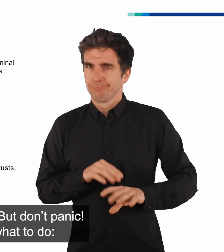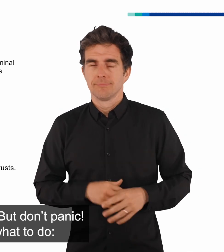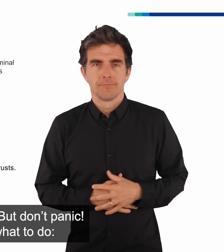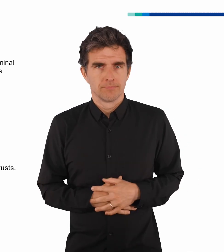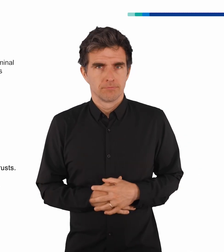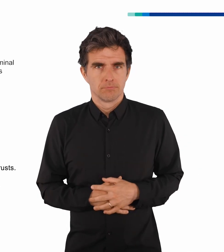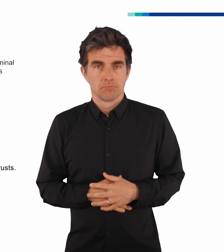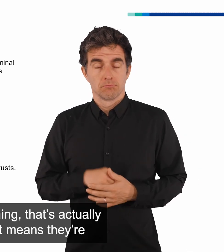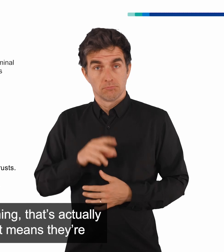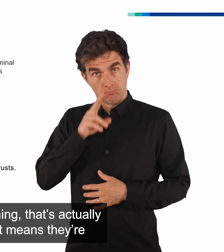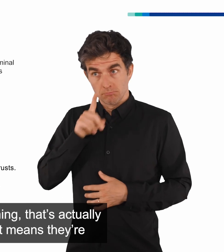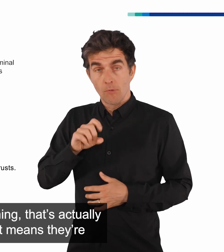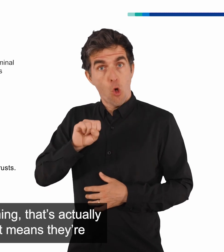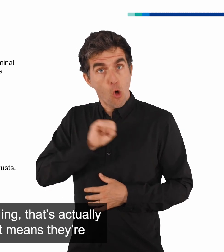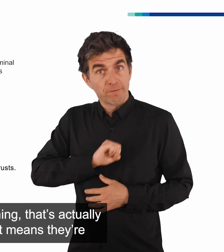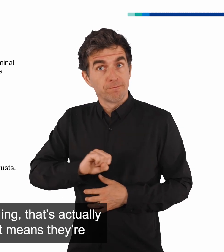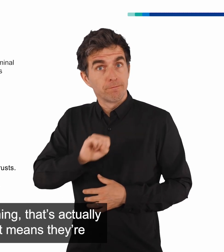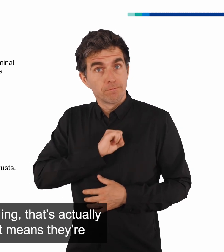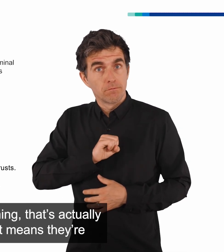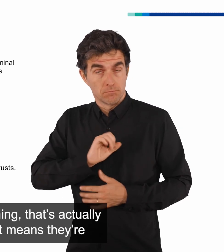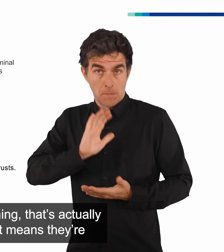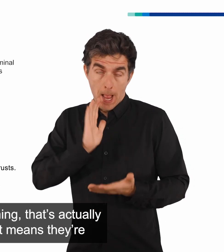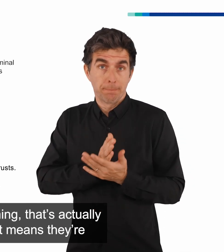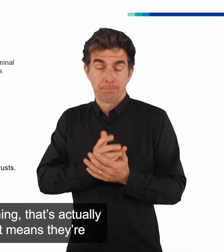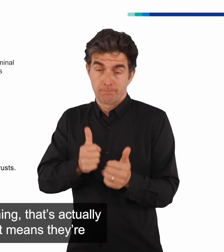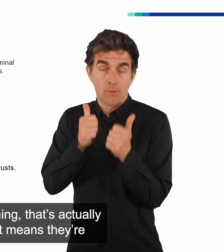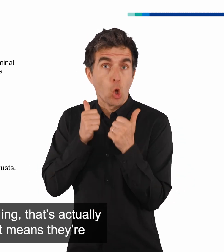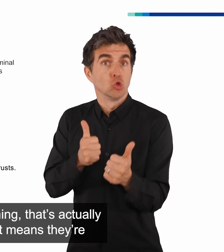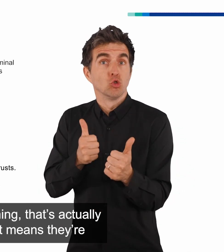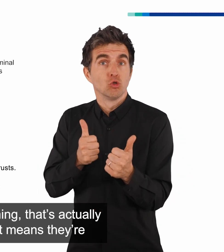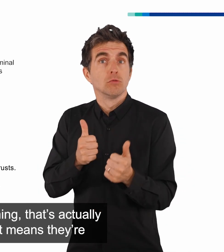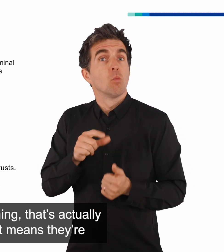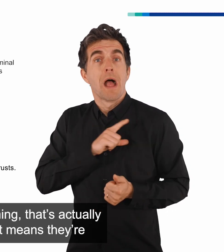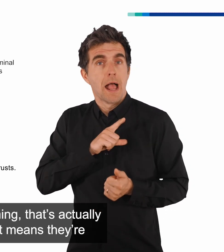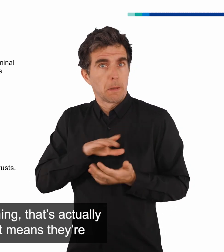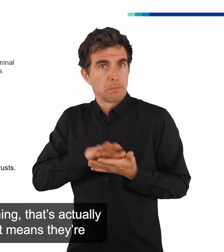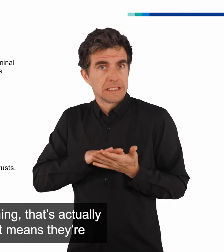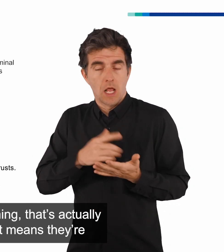sign. It means they're trying to clear the blockage. Encourage them to keep coughing.